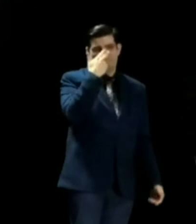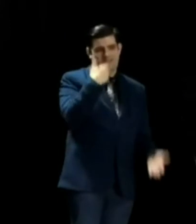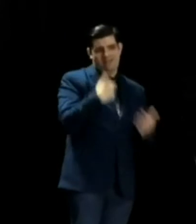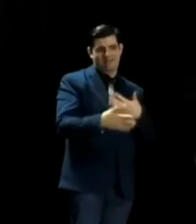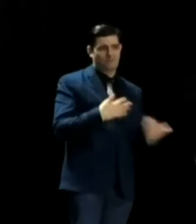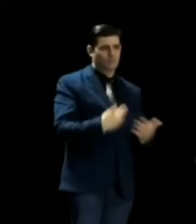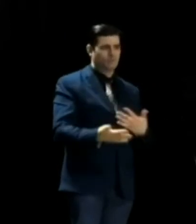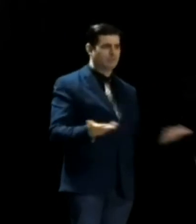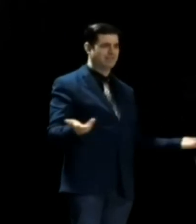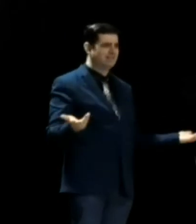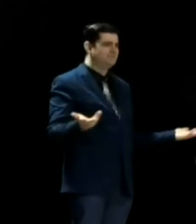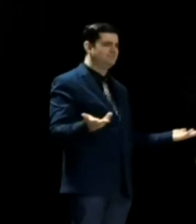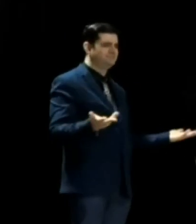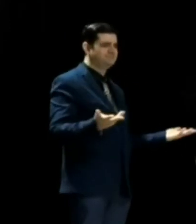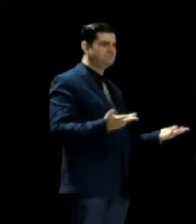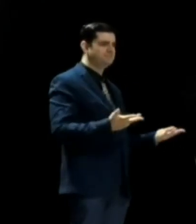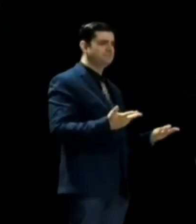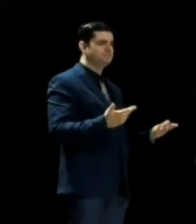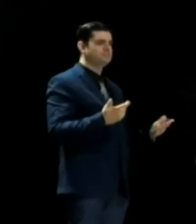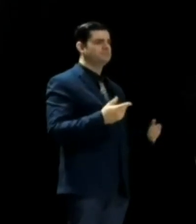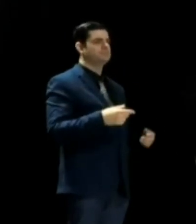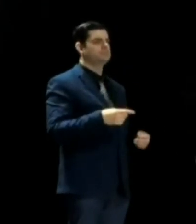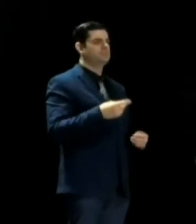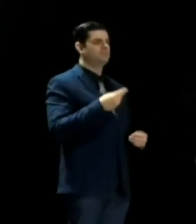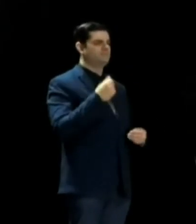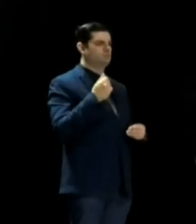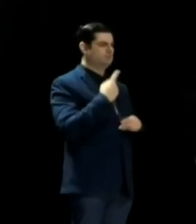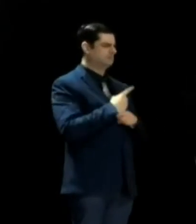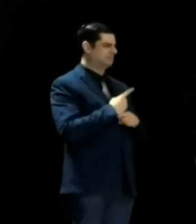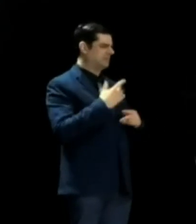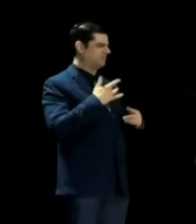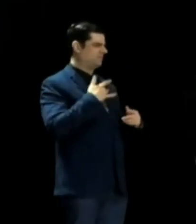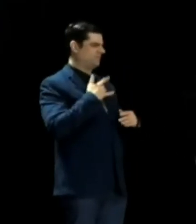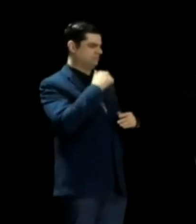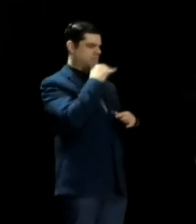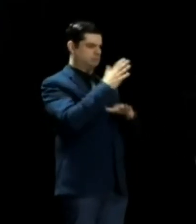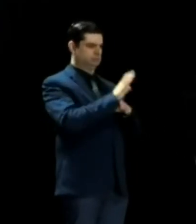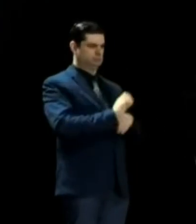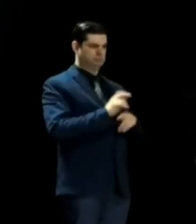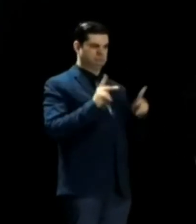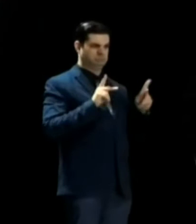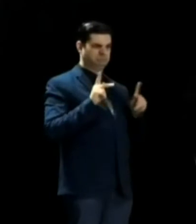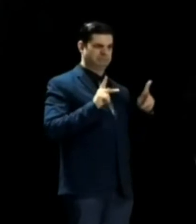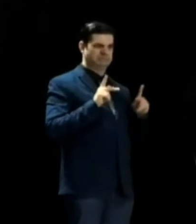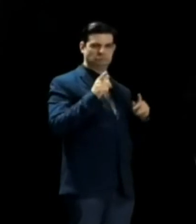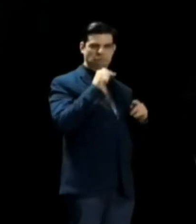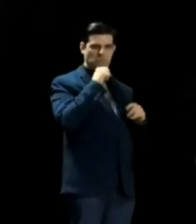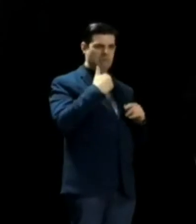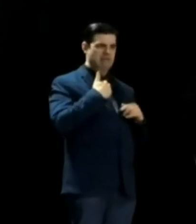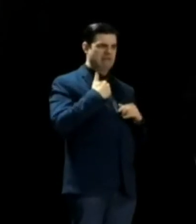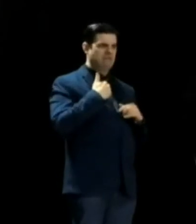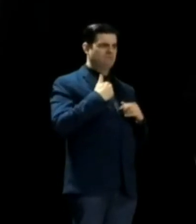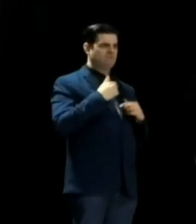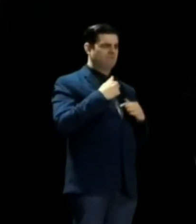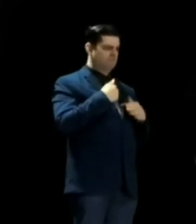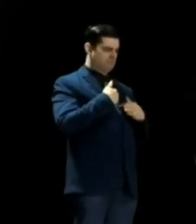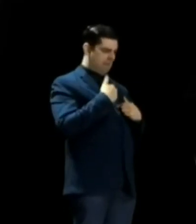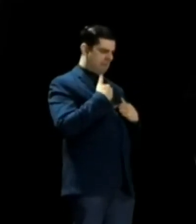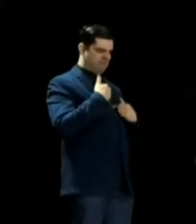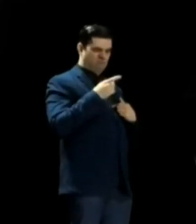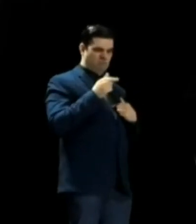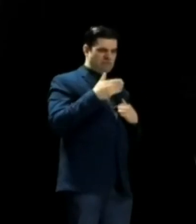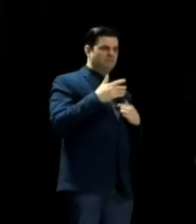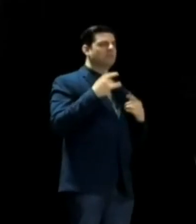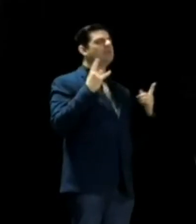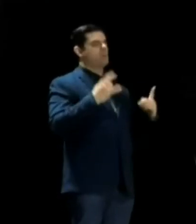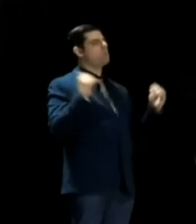days people were wearing masks. They were a little cognizant of how do I look. Now I think everybody's kind of used to it. And